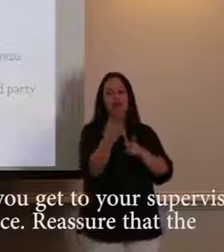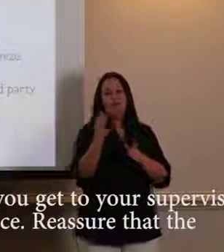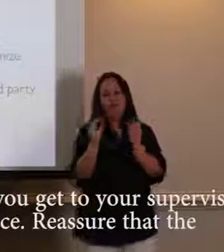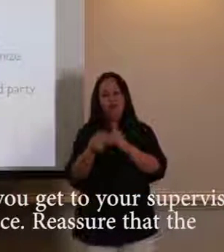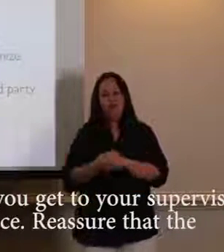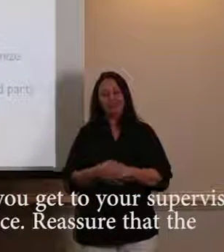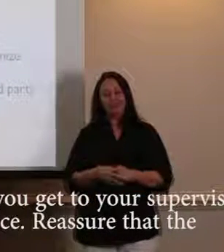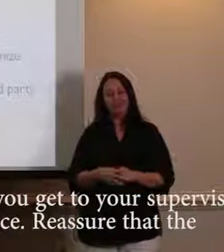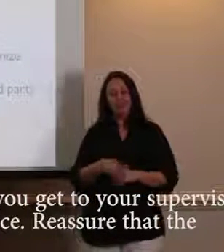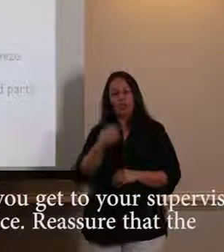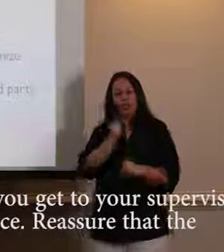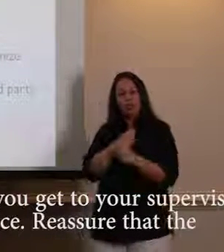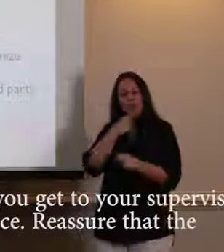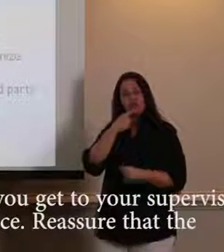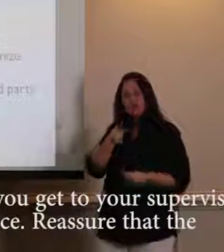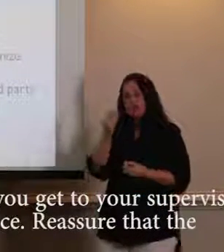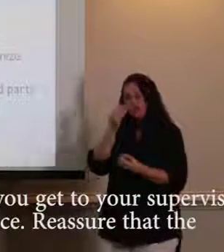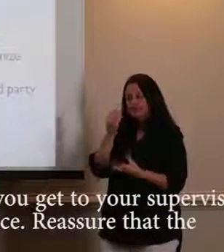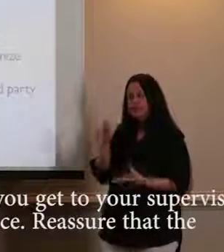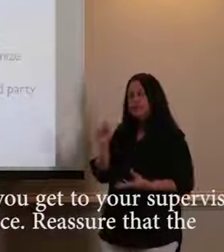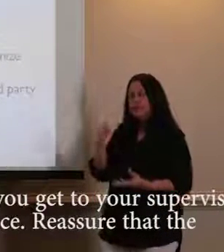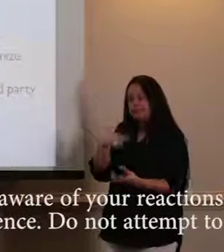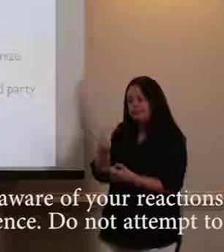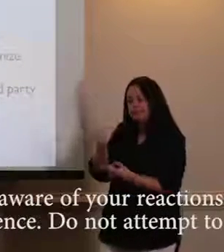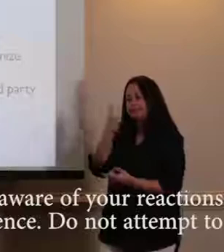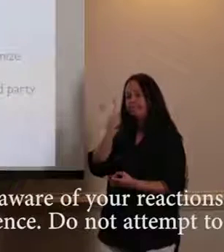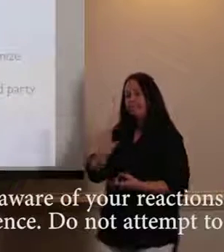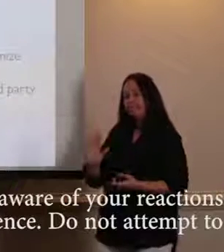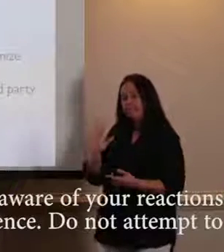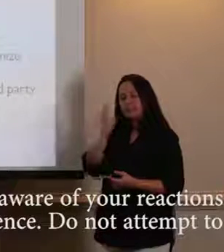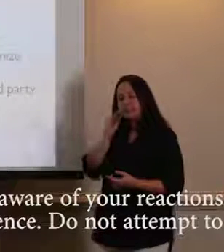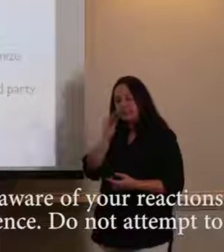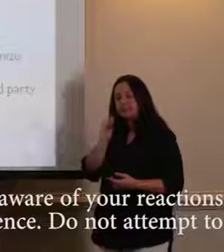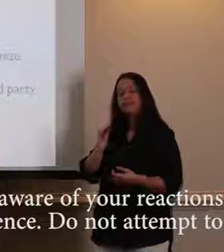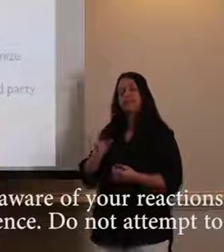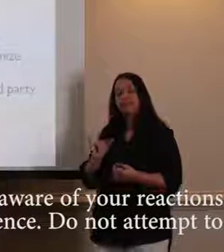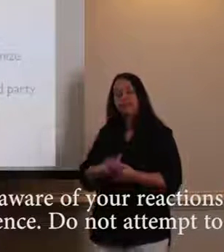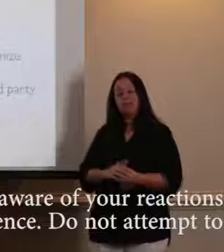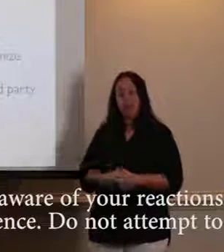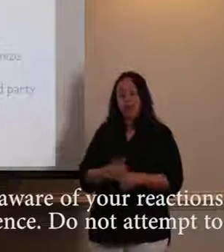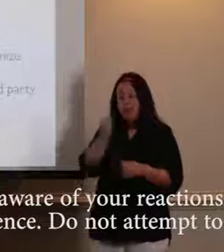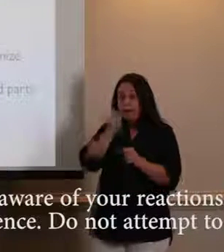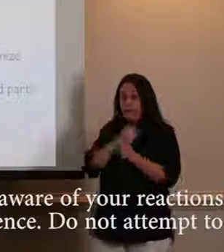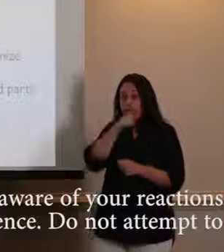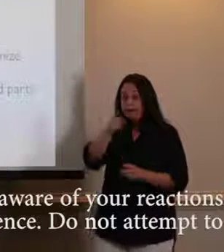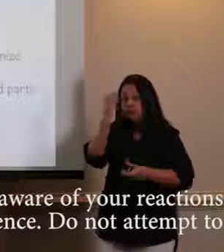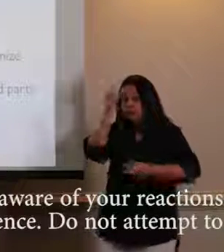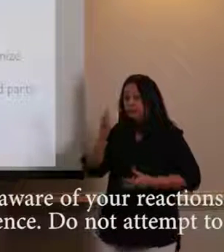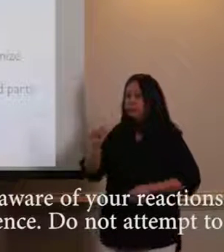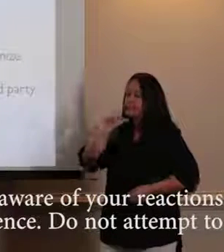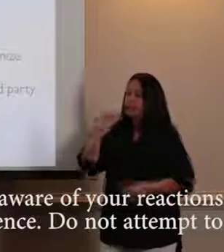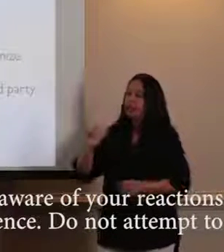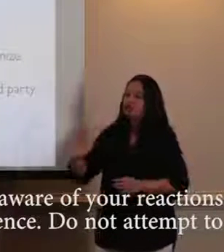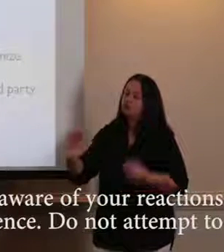their experience. Reassure that the violence is not their fault. Be aware of